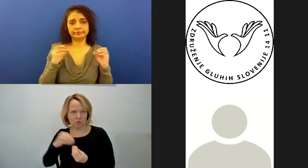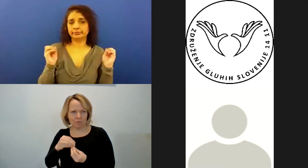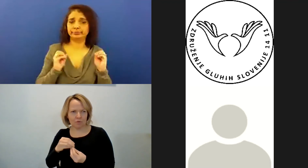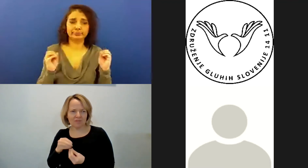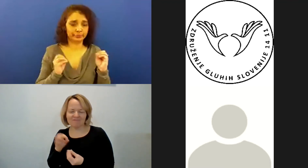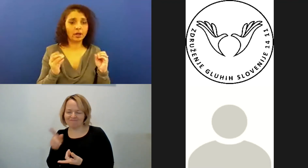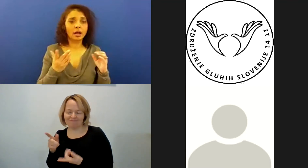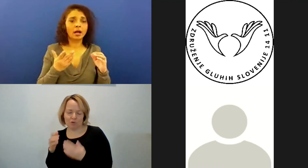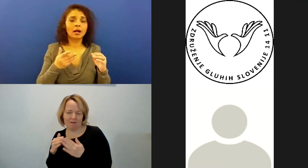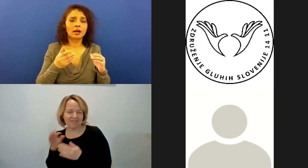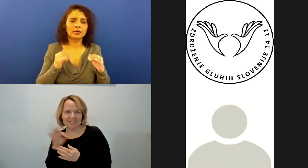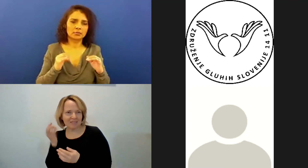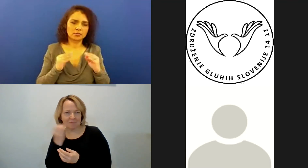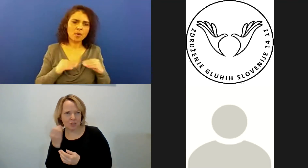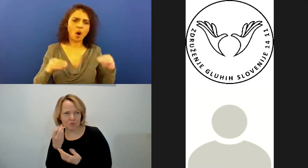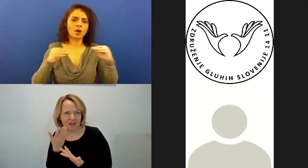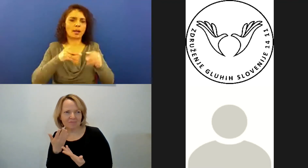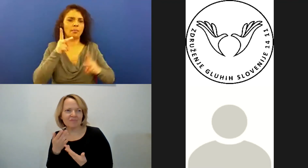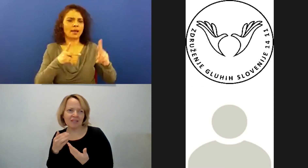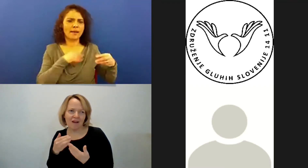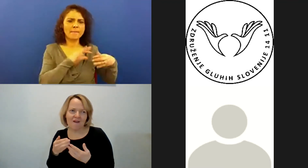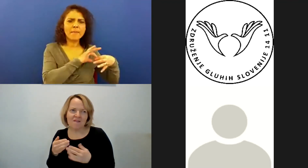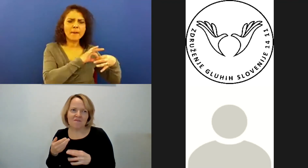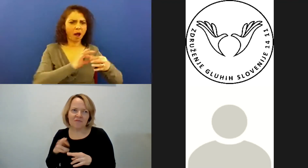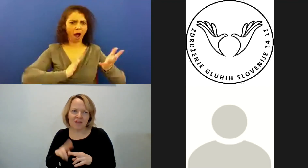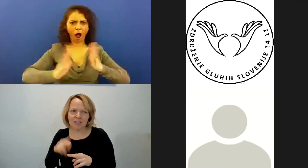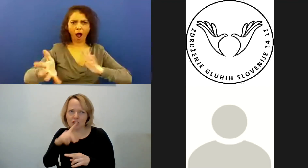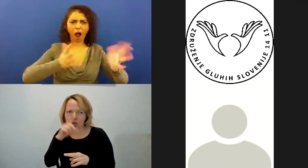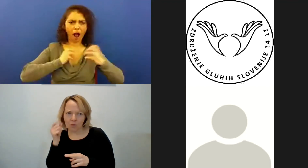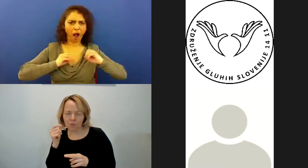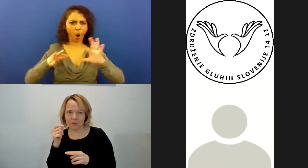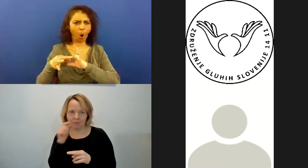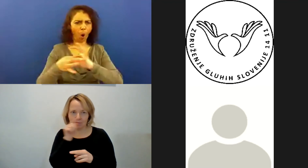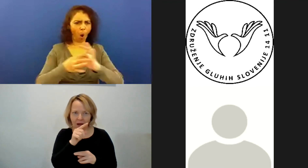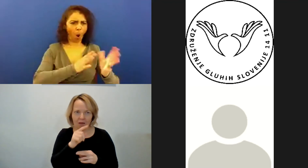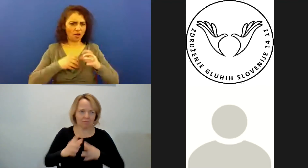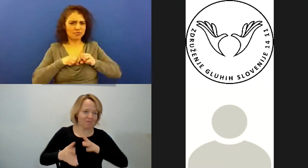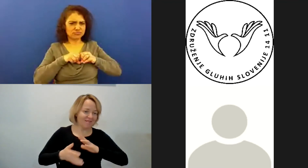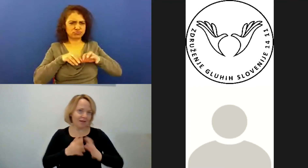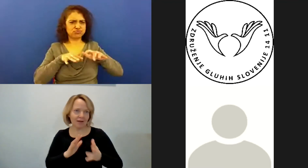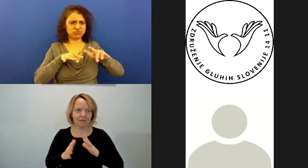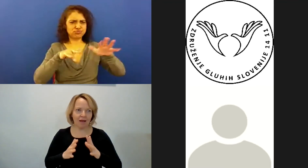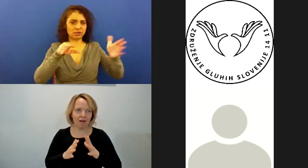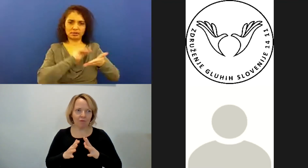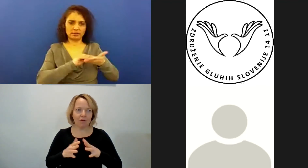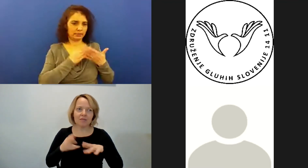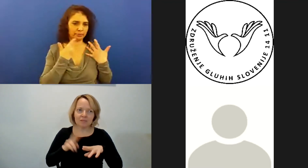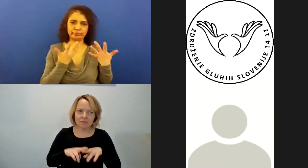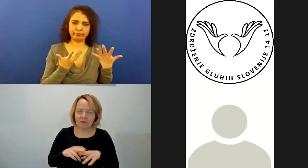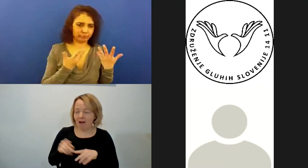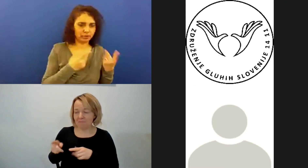It was very different from my life in Switzerland, where I mainly socialized with hearing people. Now in